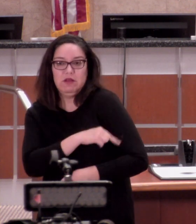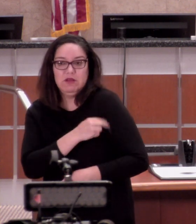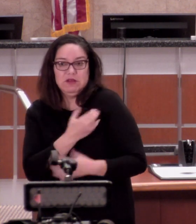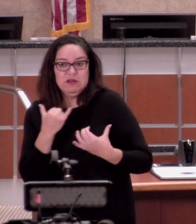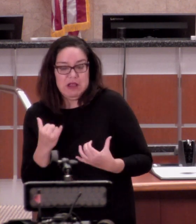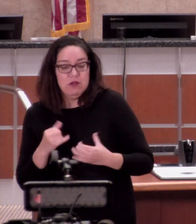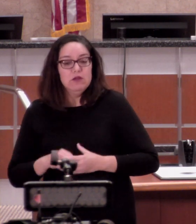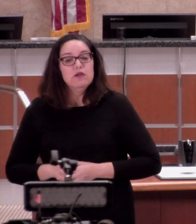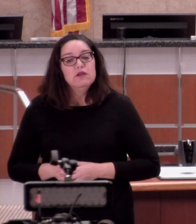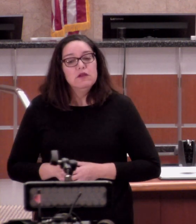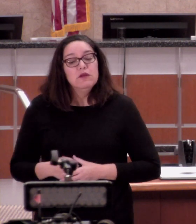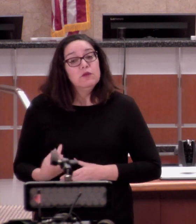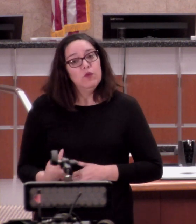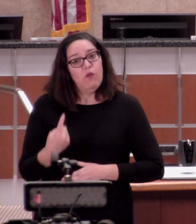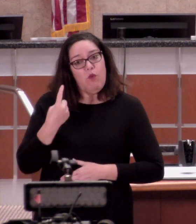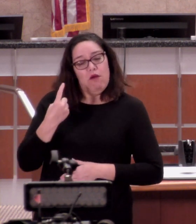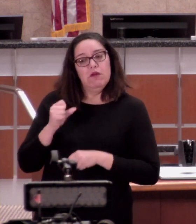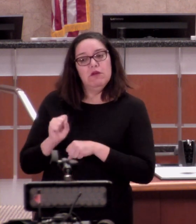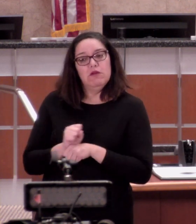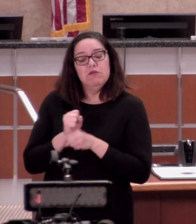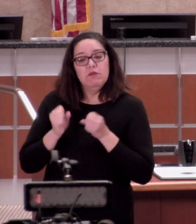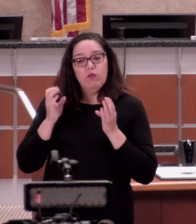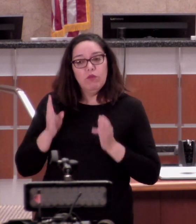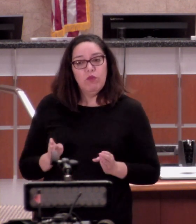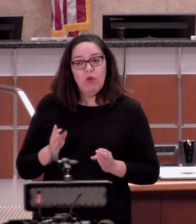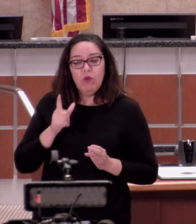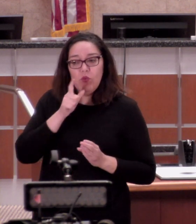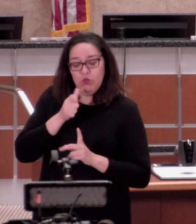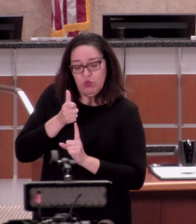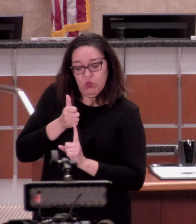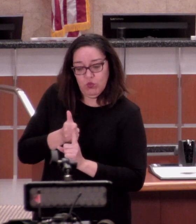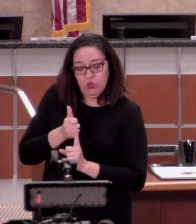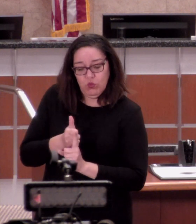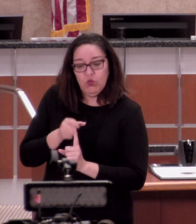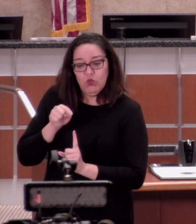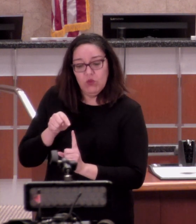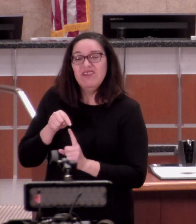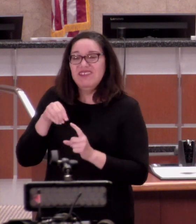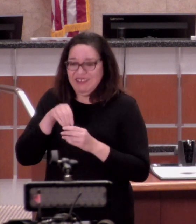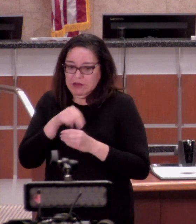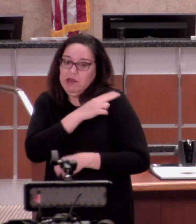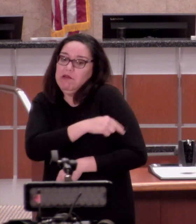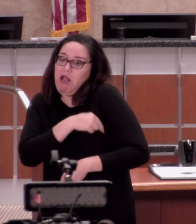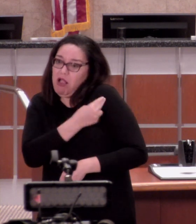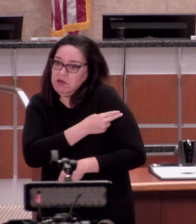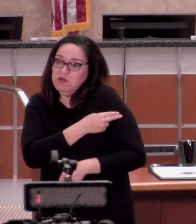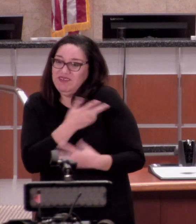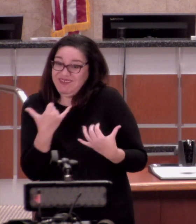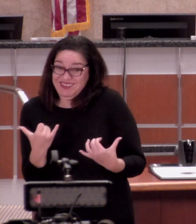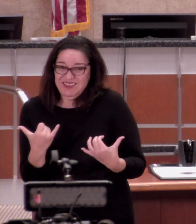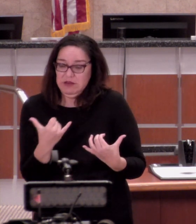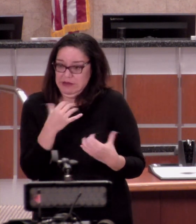employee that is in the hospital. He is in serious condition, that